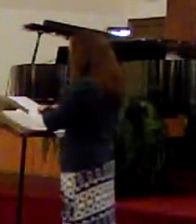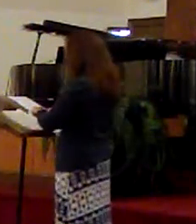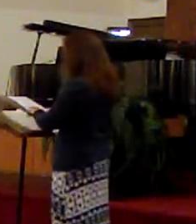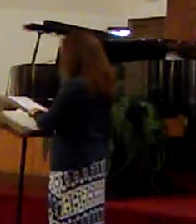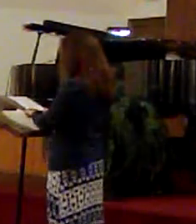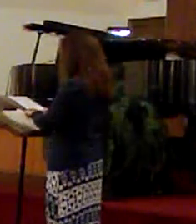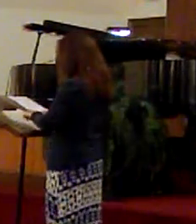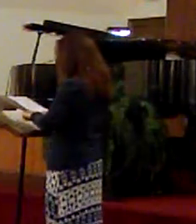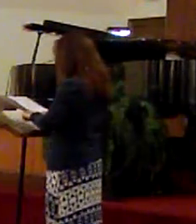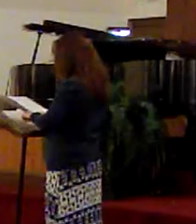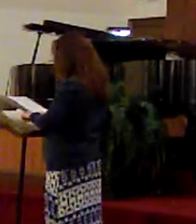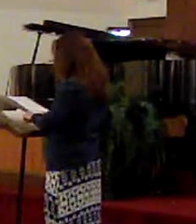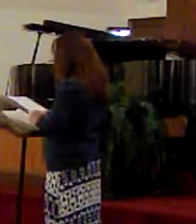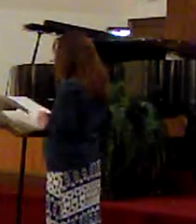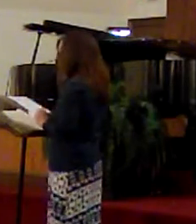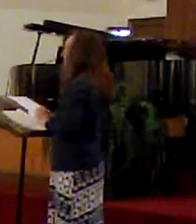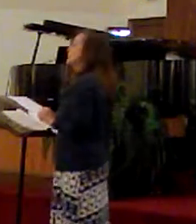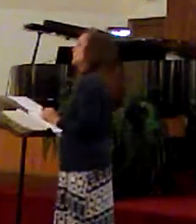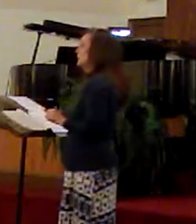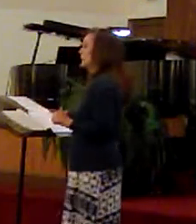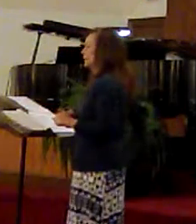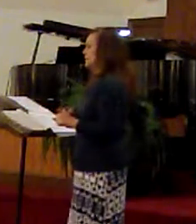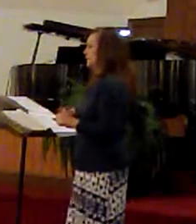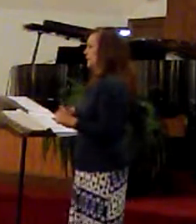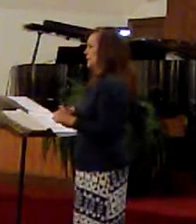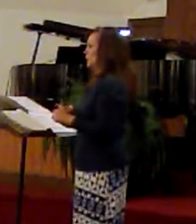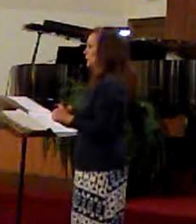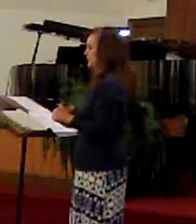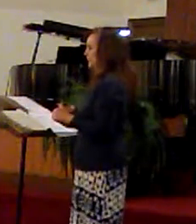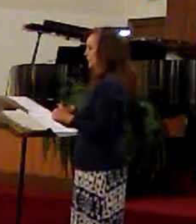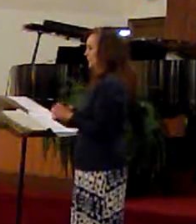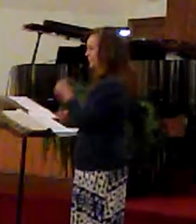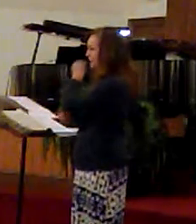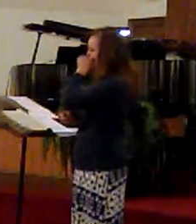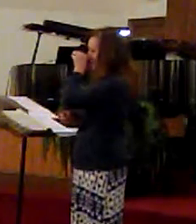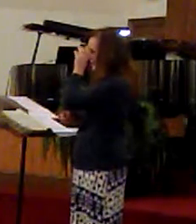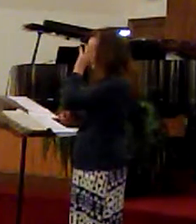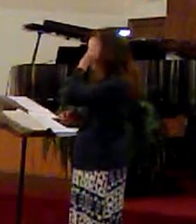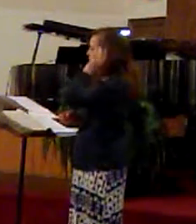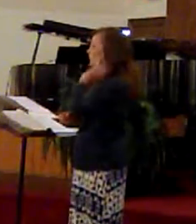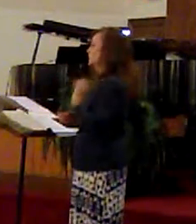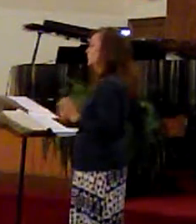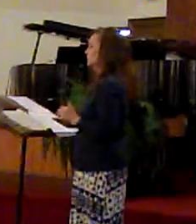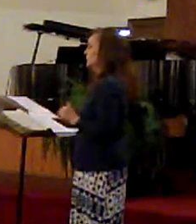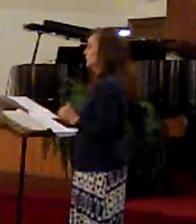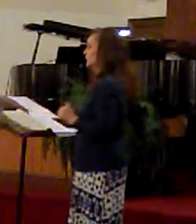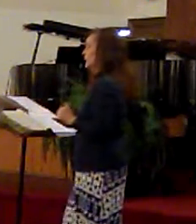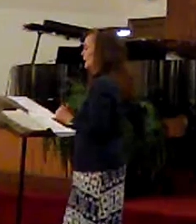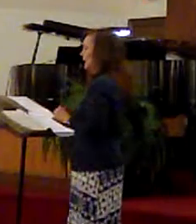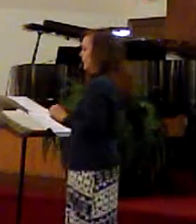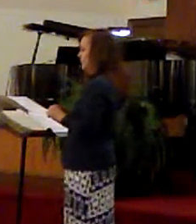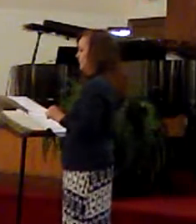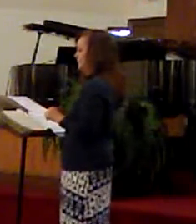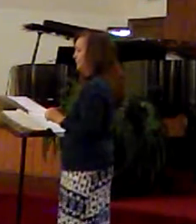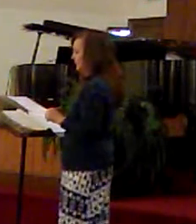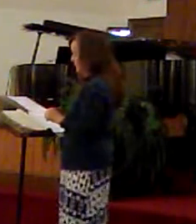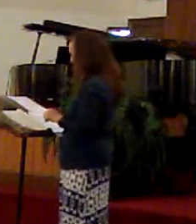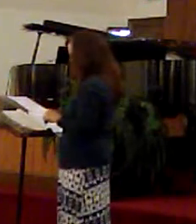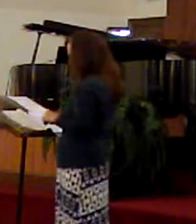So, let's just observe what the Bible says. That means I may take some time to read it a couple of